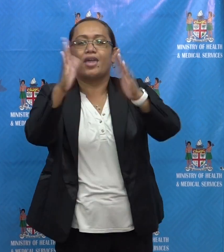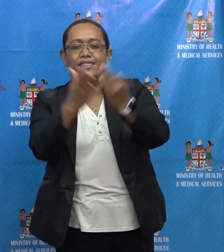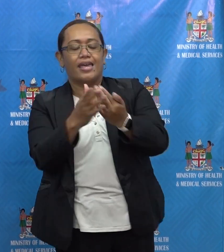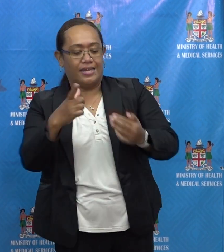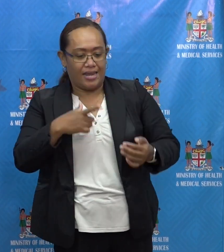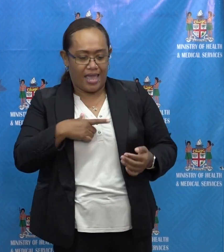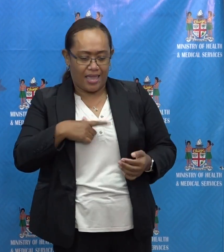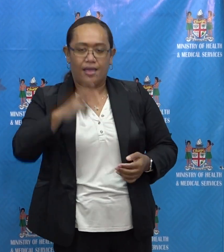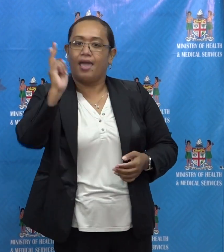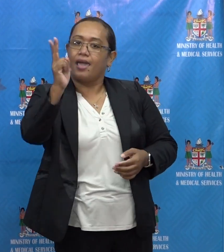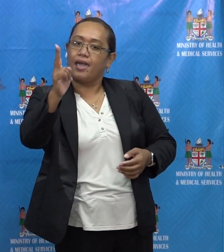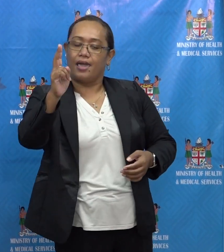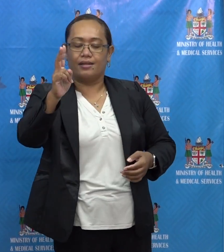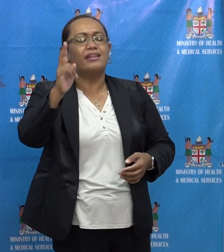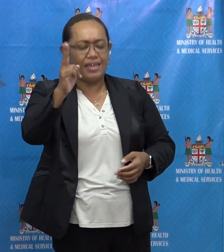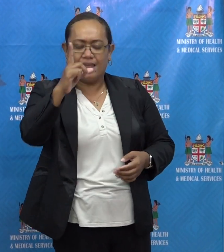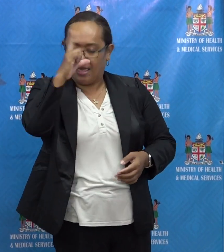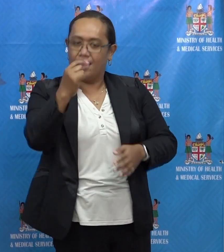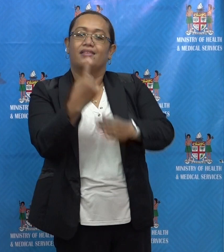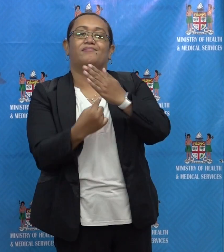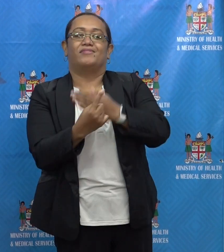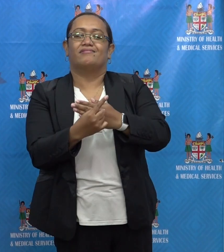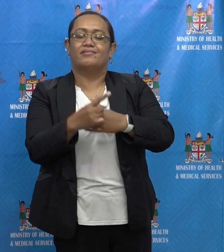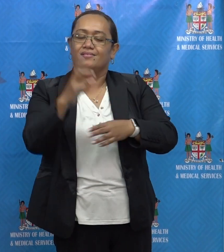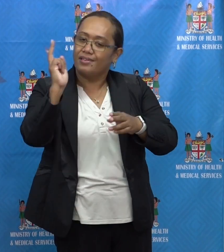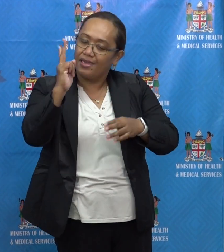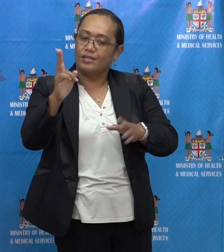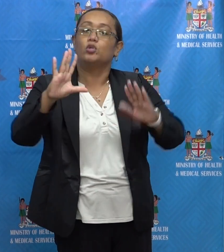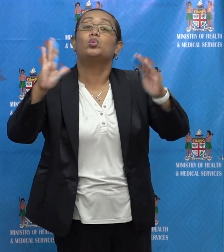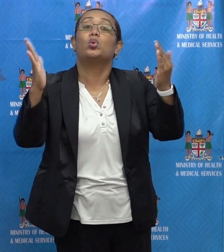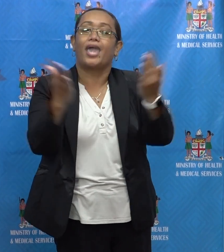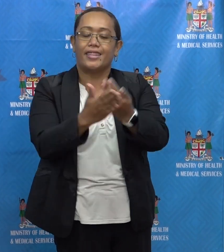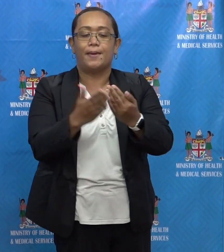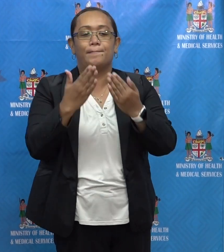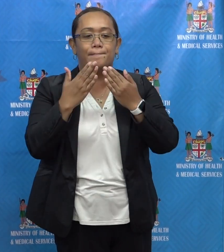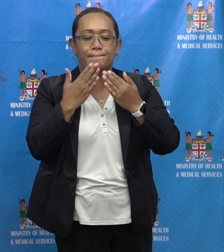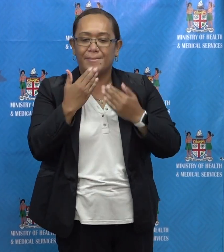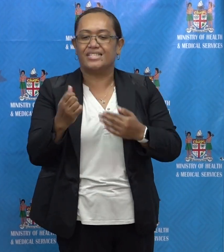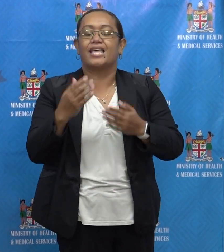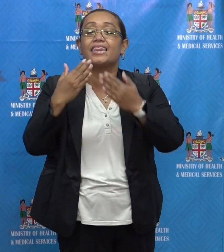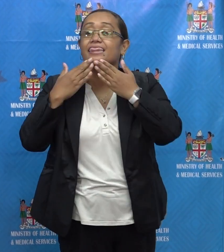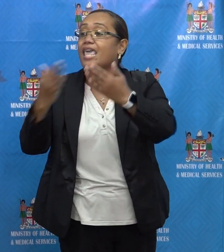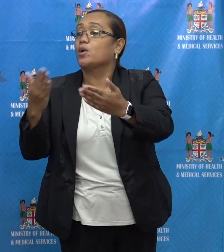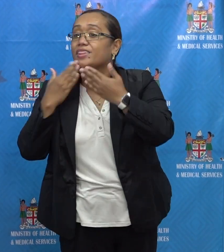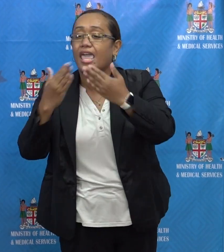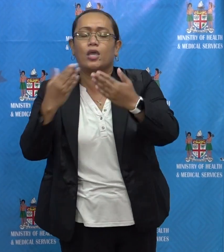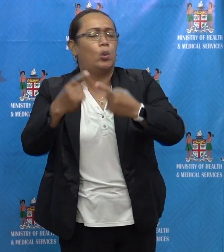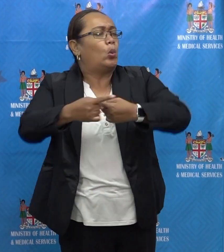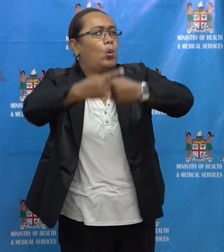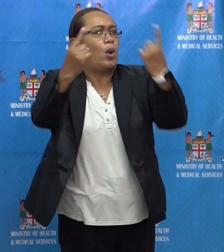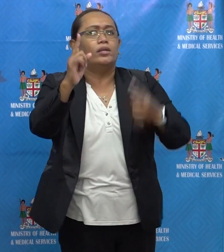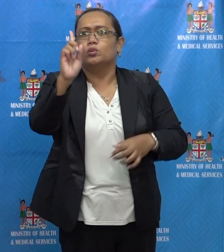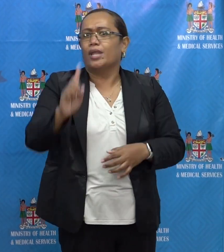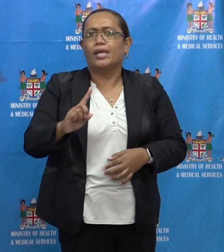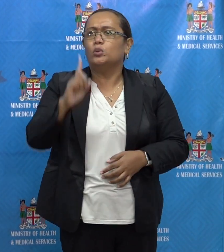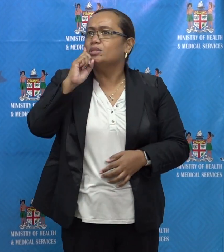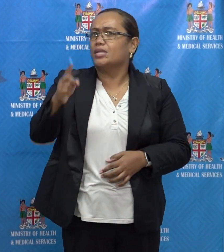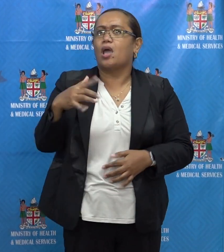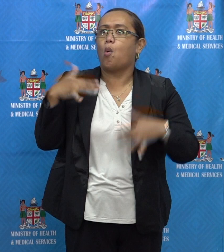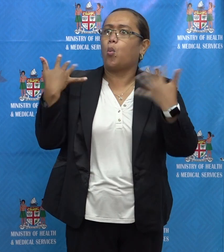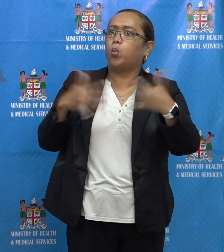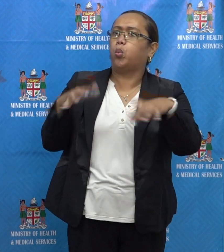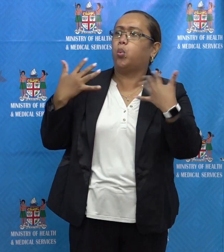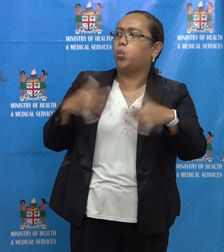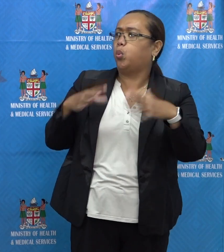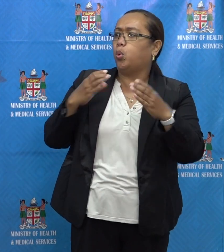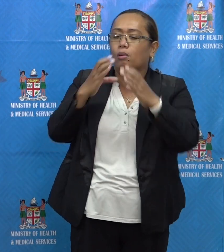again, together, we can do it again. So thank you, everybody it was a really great today going around. I went to a